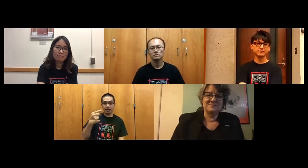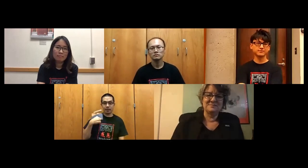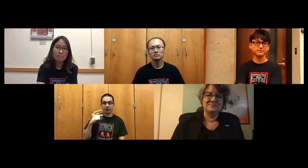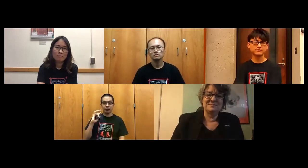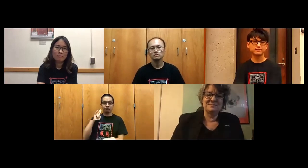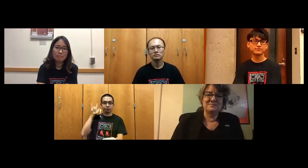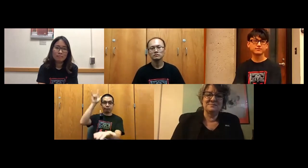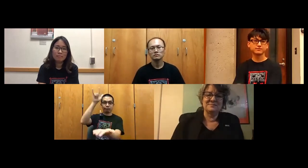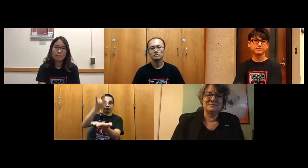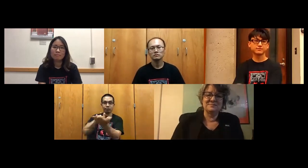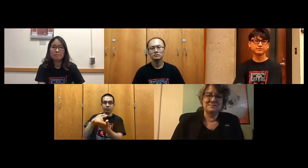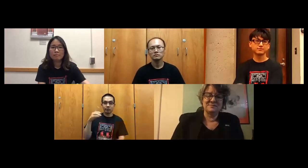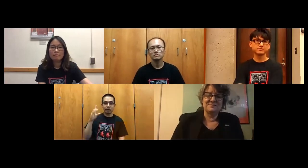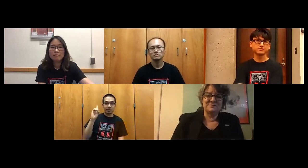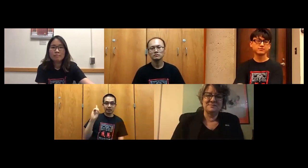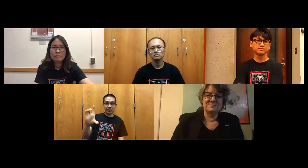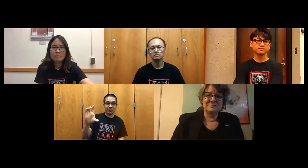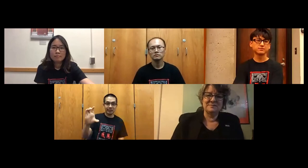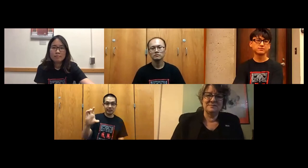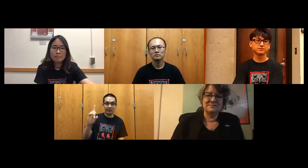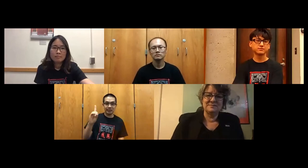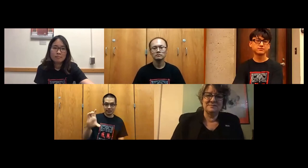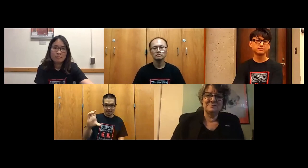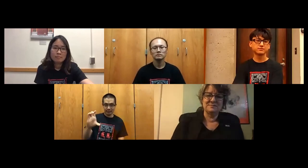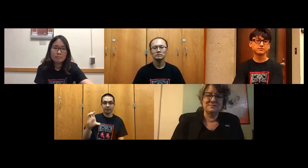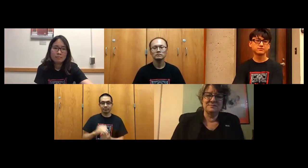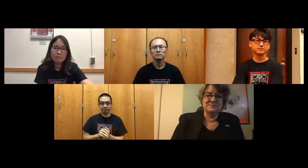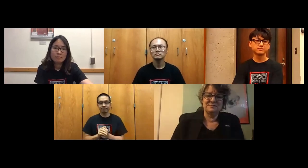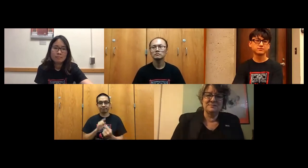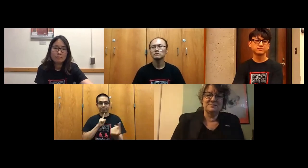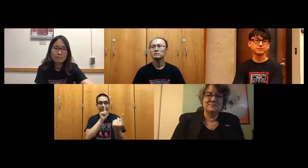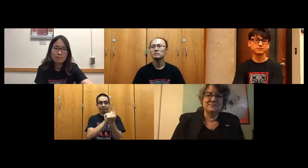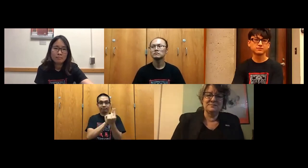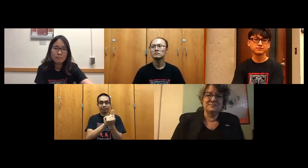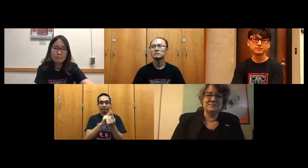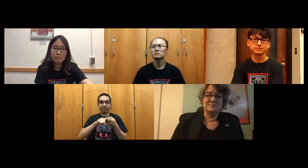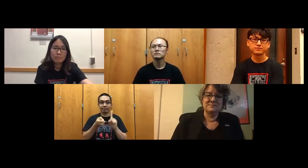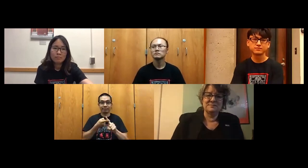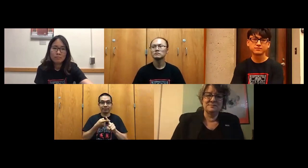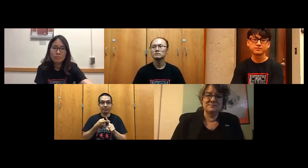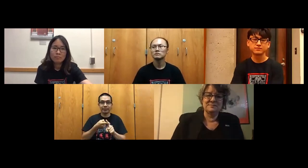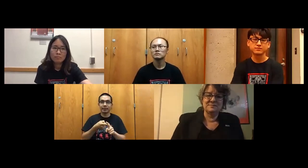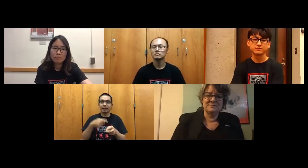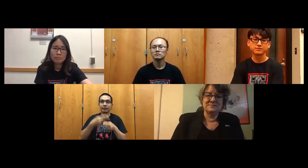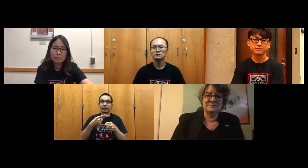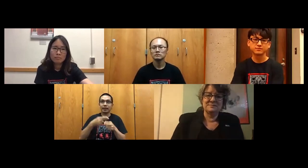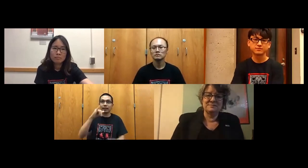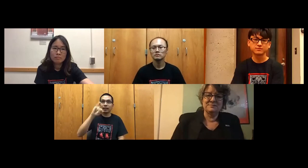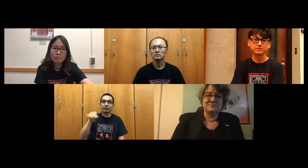in March, last March, I flew to Washington, D.C. and met a friend there